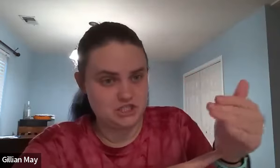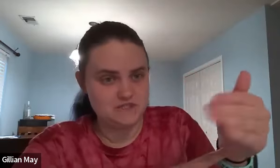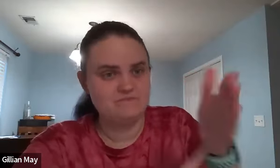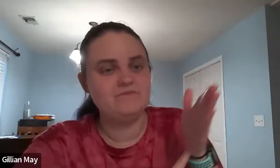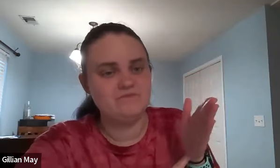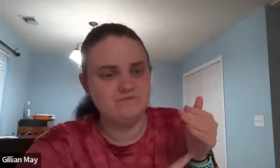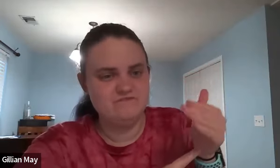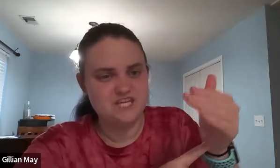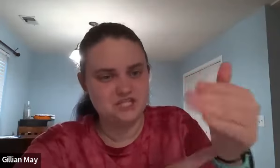fish. Fish.